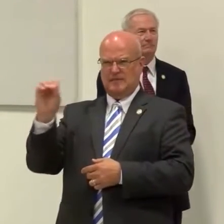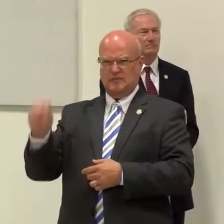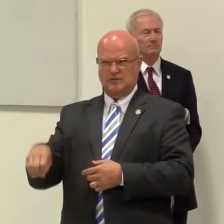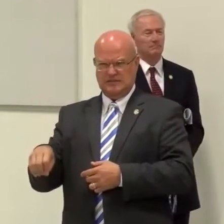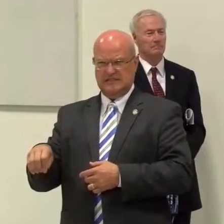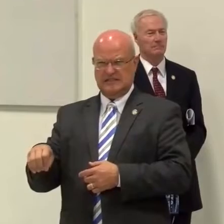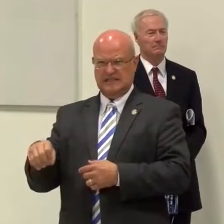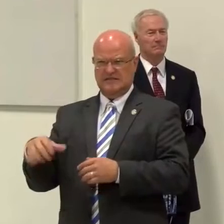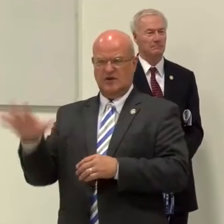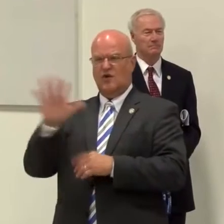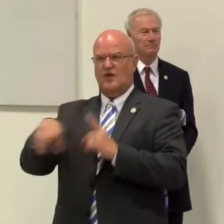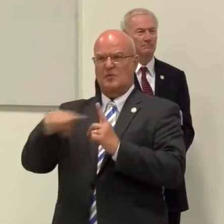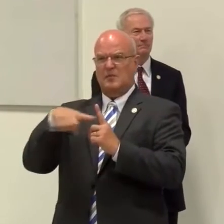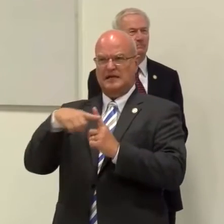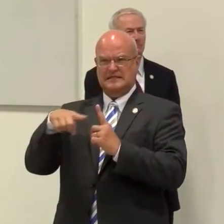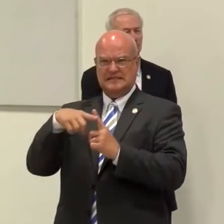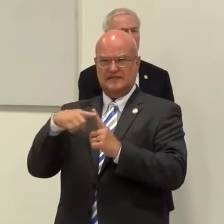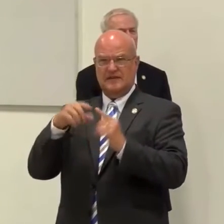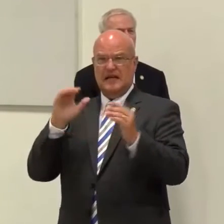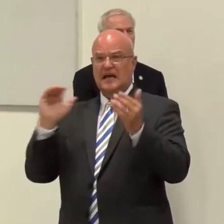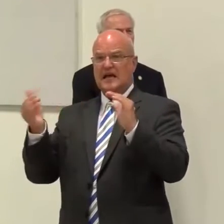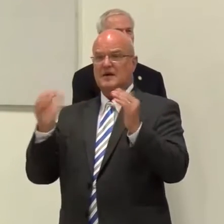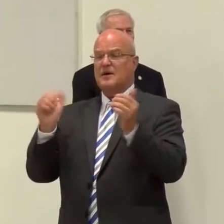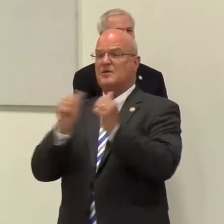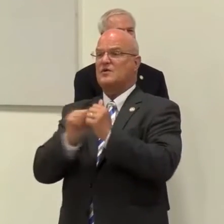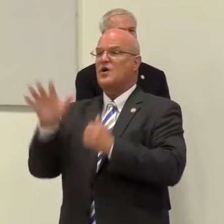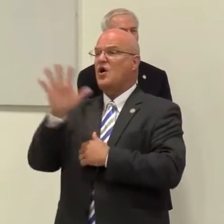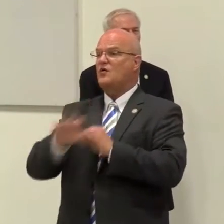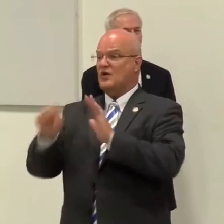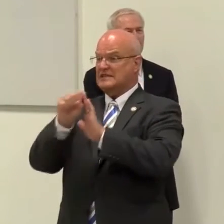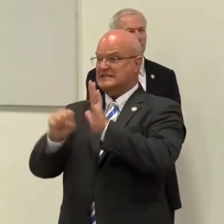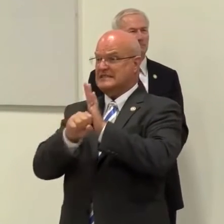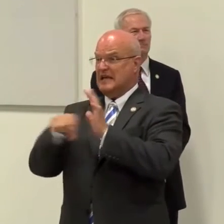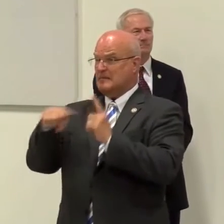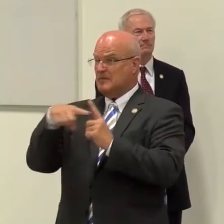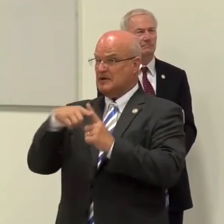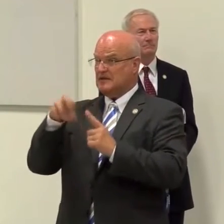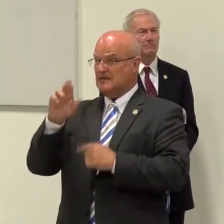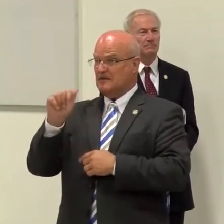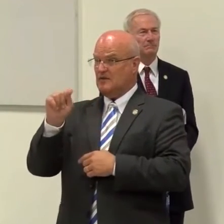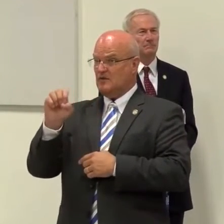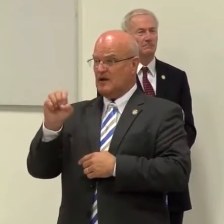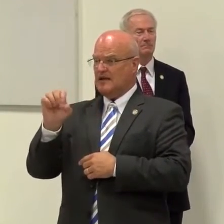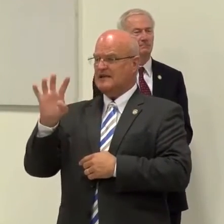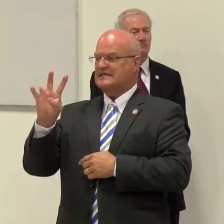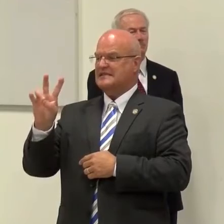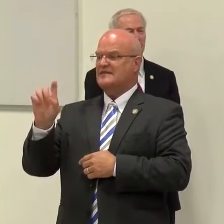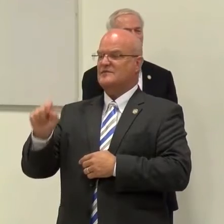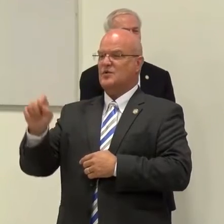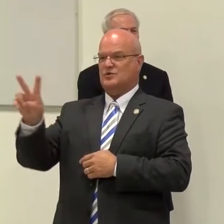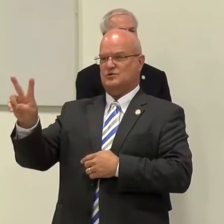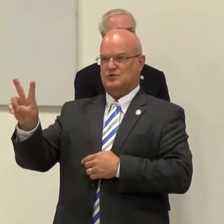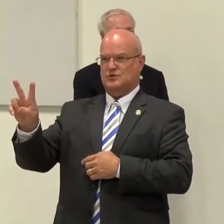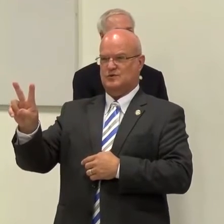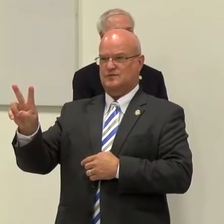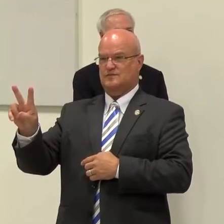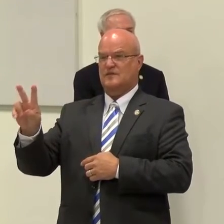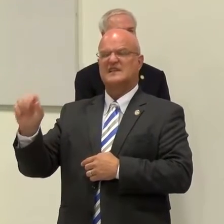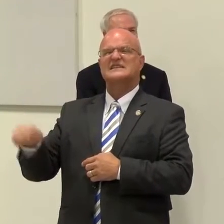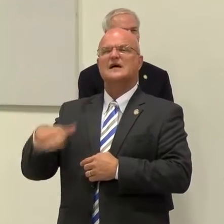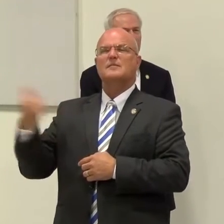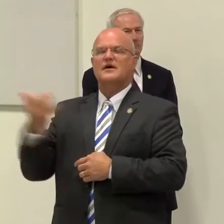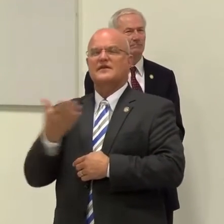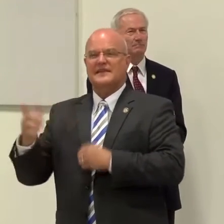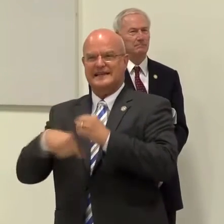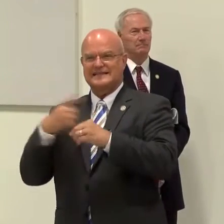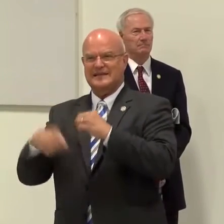17.9% overall positivity compared to the overall state positivity rate of 7.2. Some other